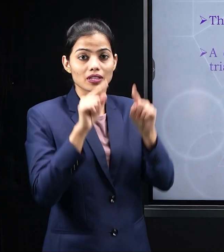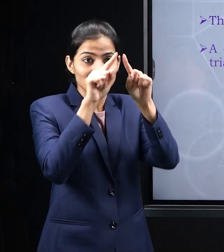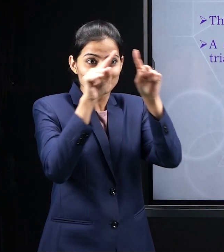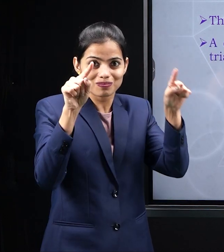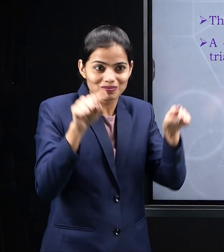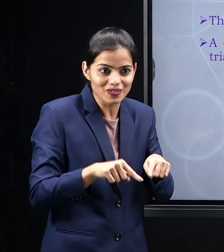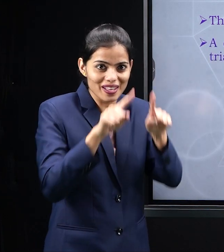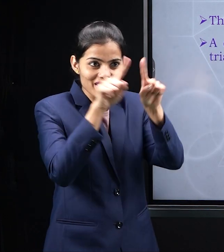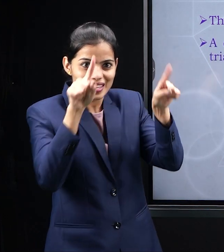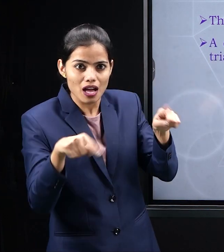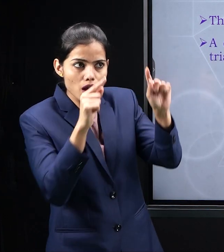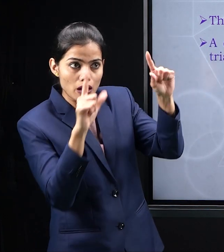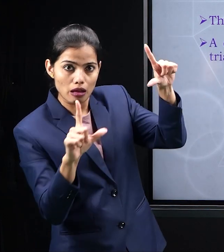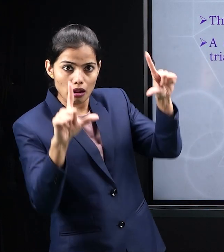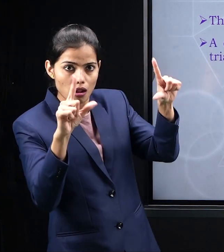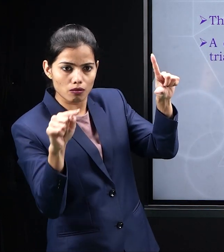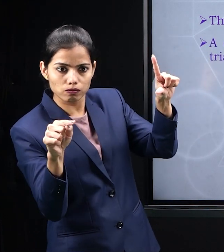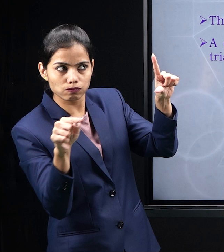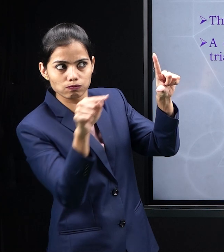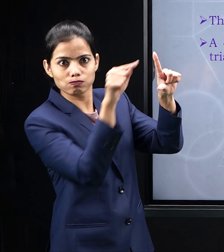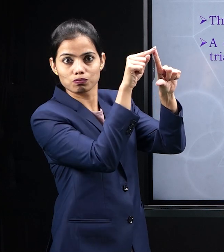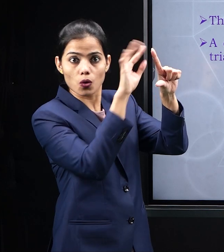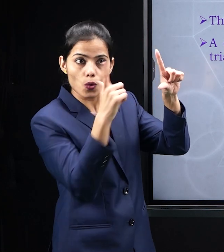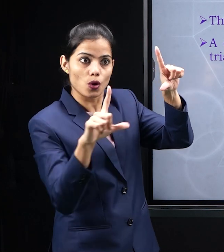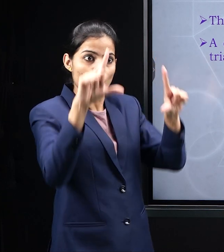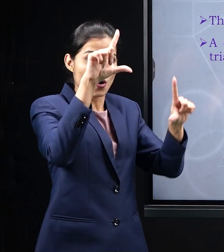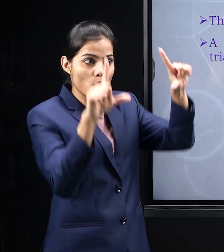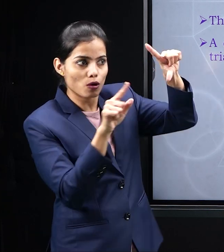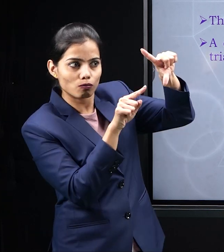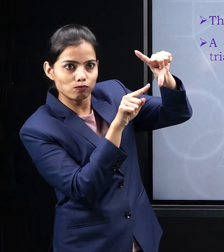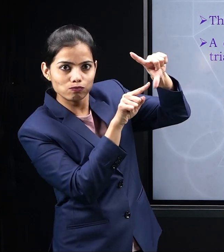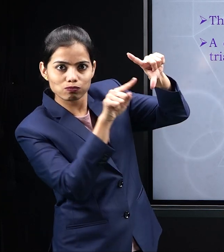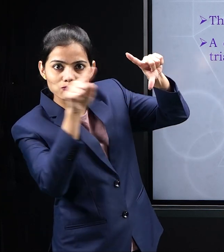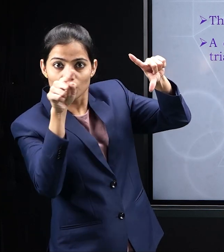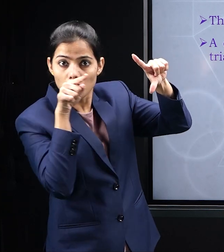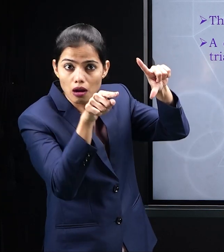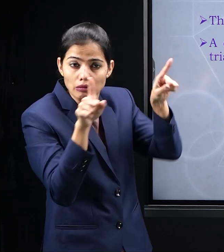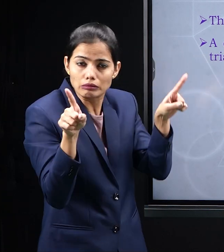A diagonal of parallelogram divides it into two congruent triangles.